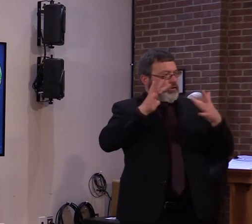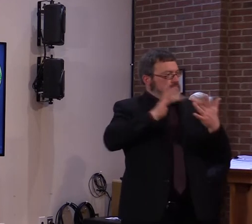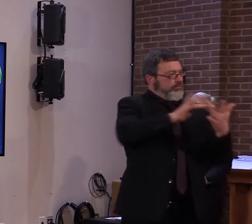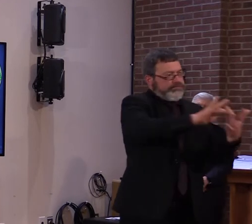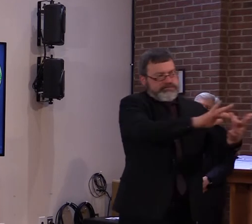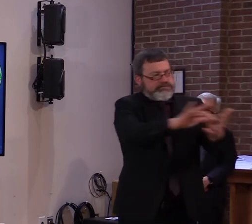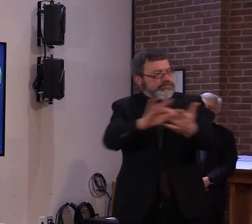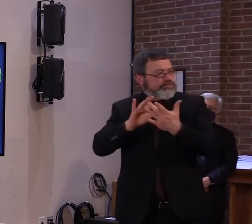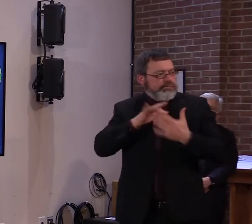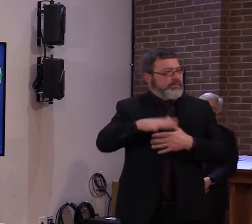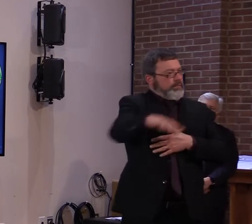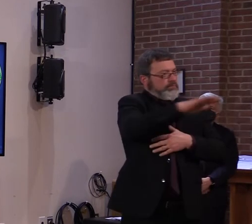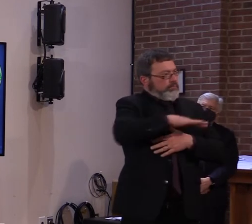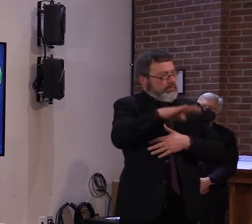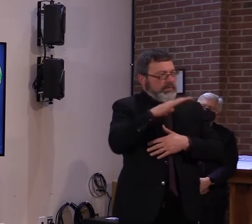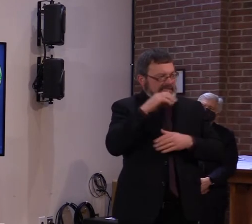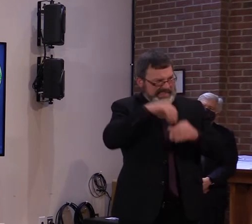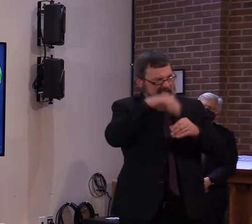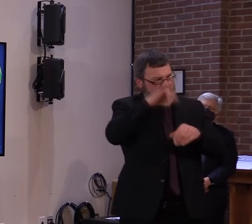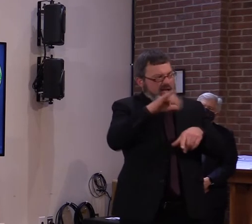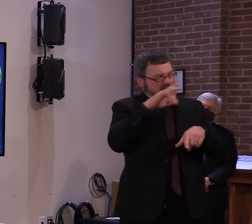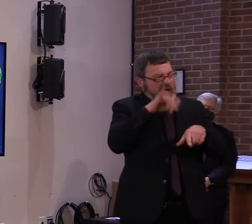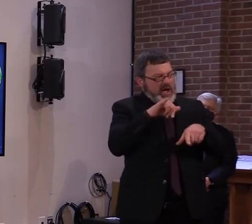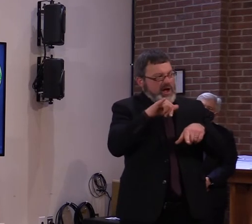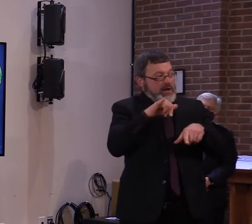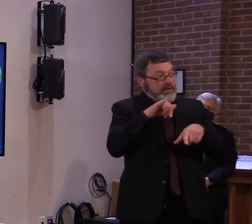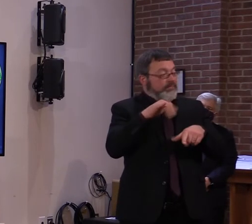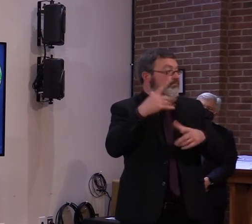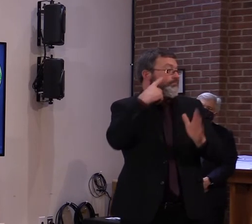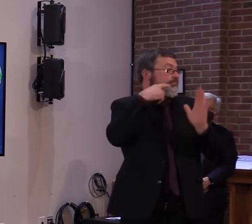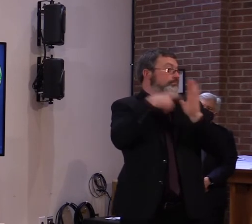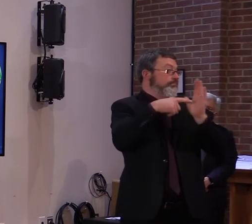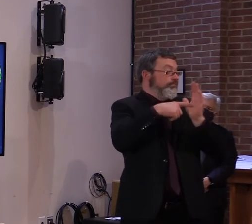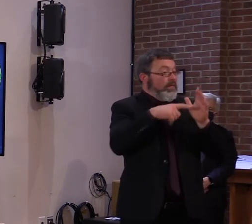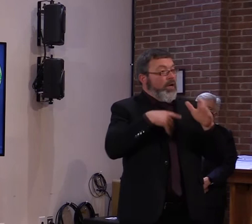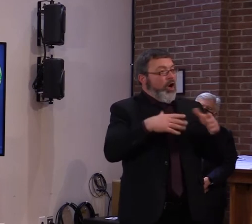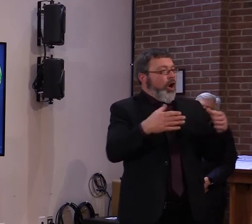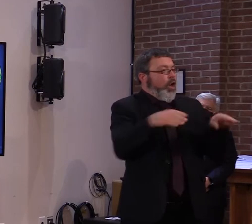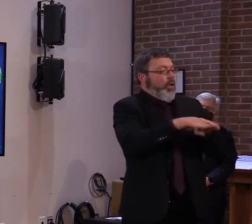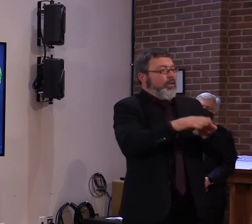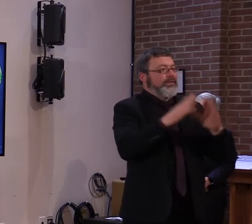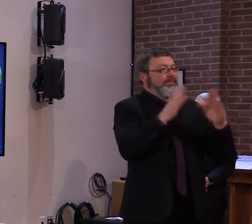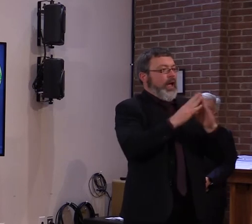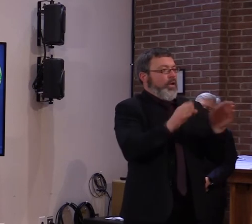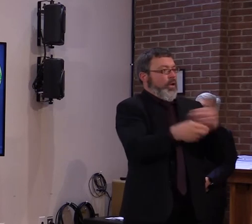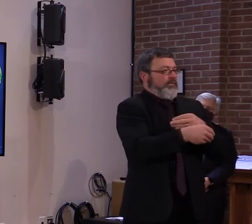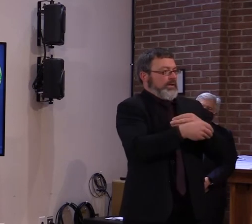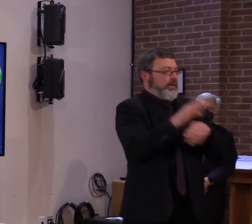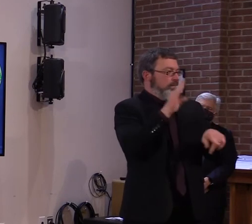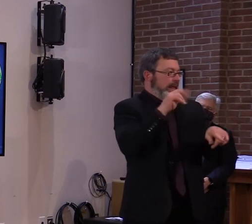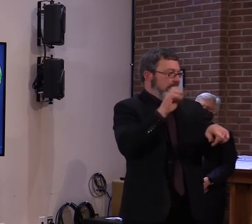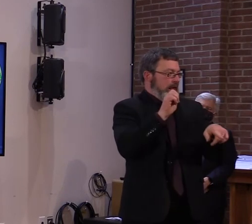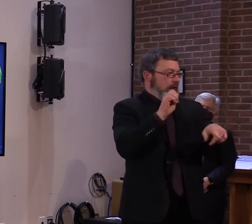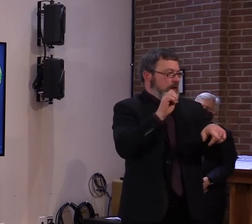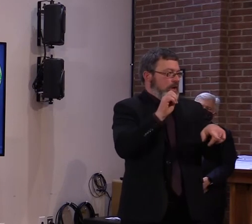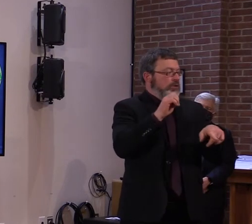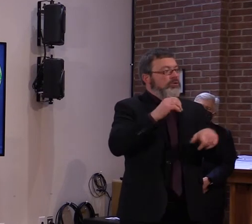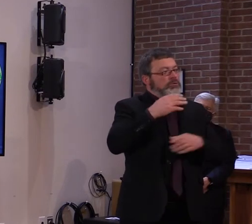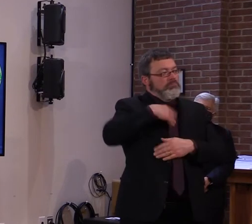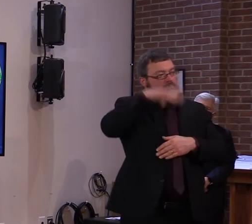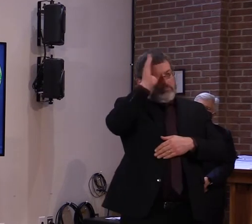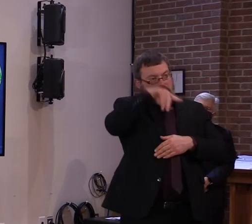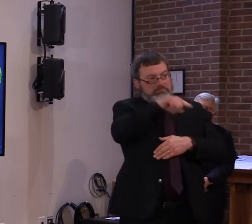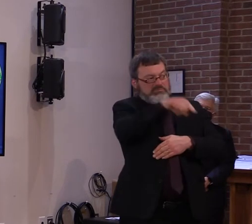offices. At least one community has opted to move their schools to remote learning, though this is not a general public